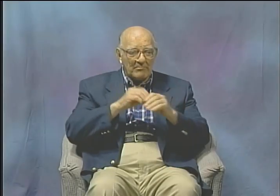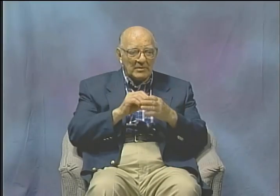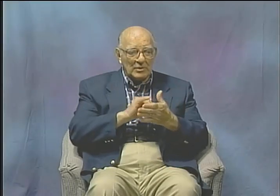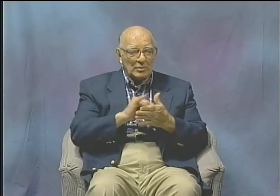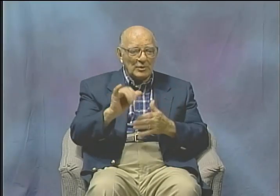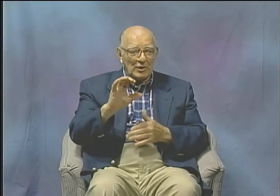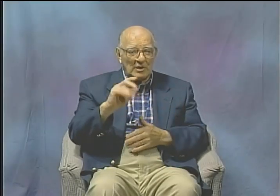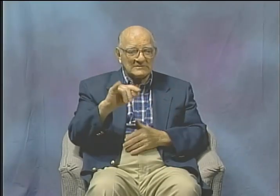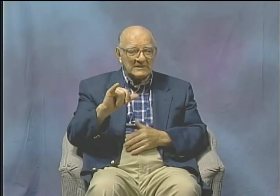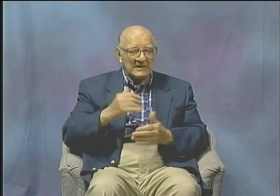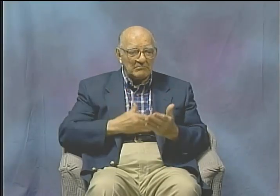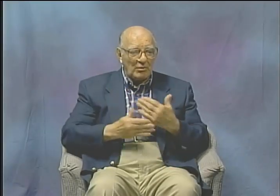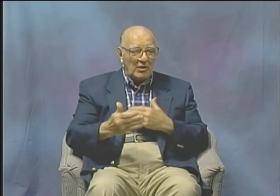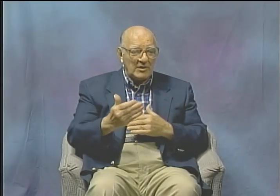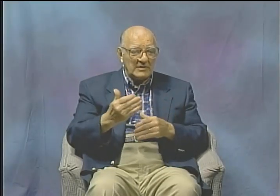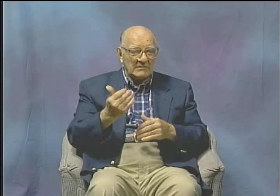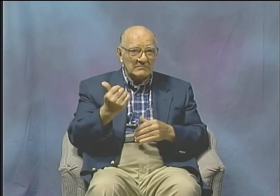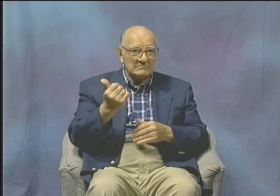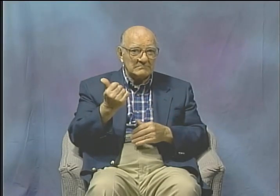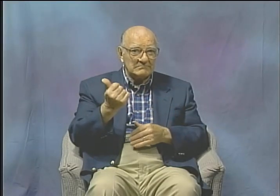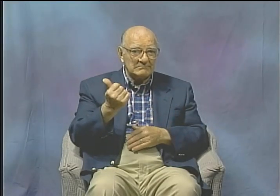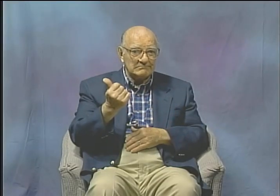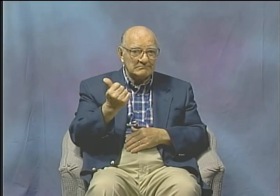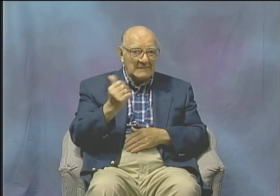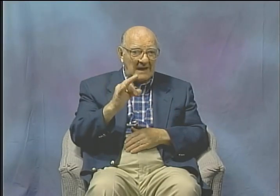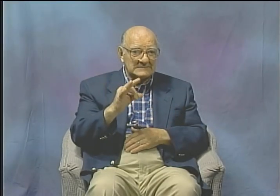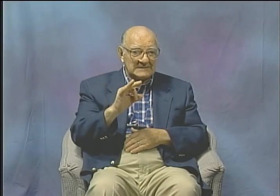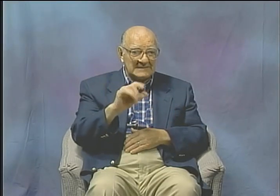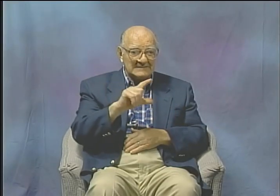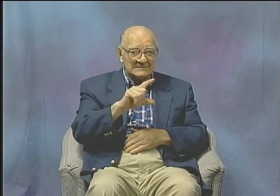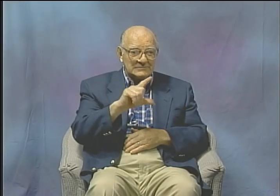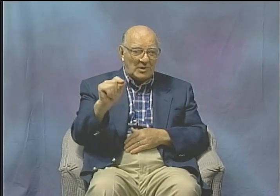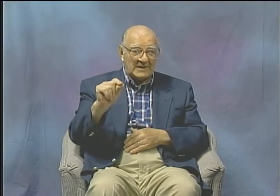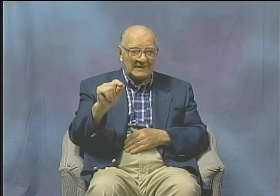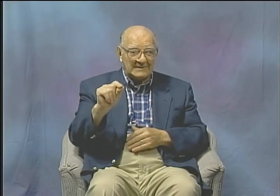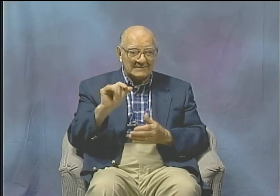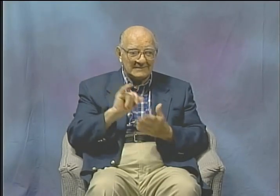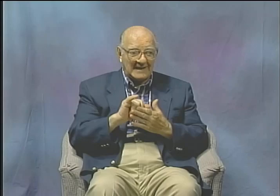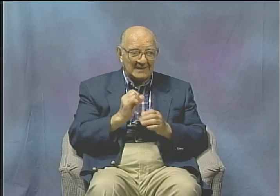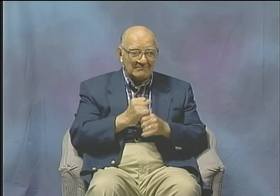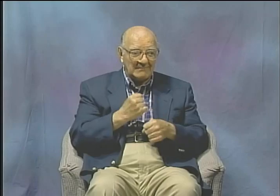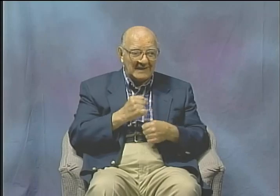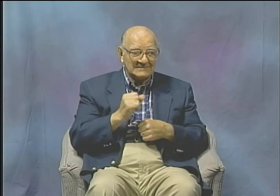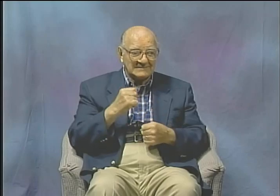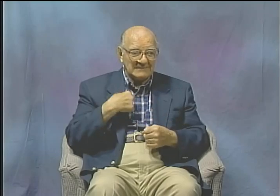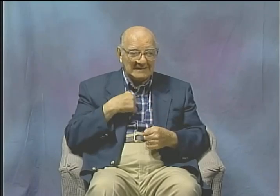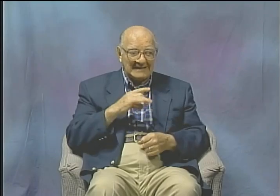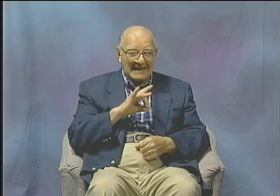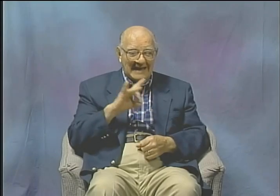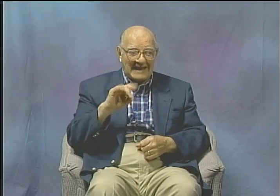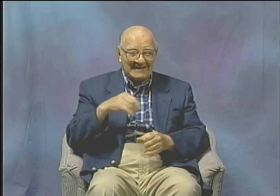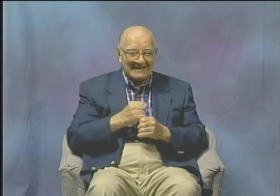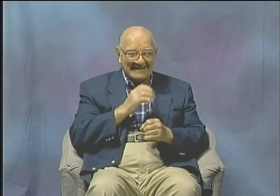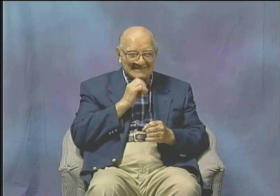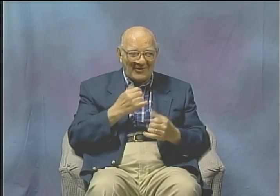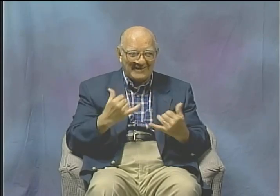in New York City, born in 1920. That makes me 80 years old